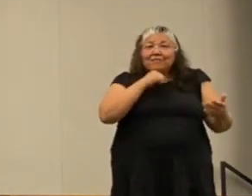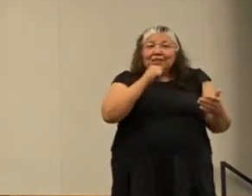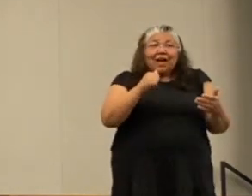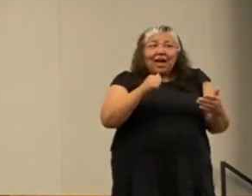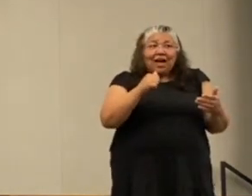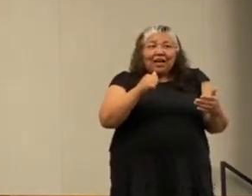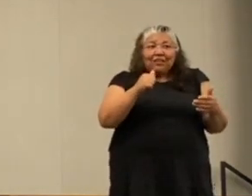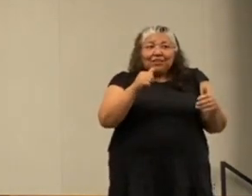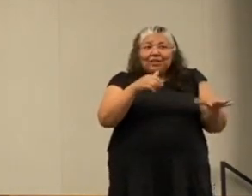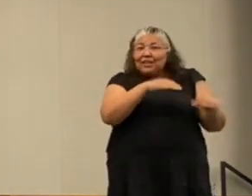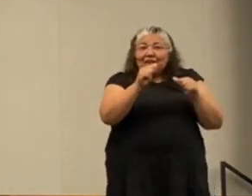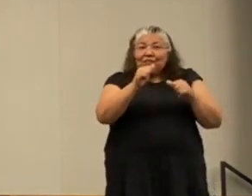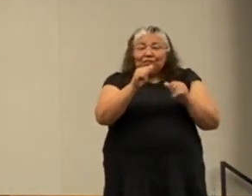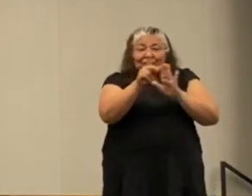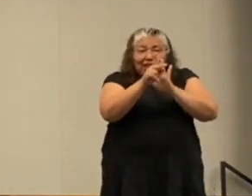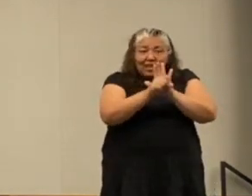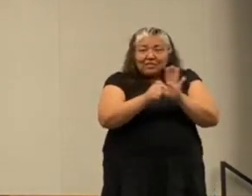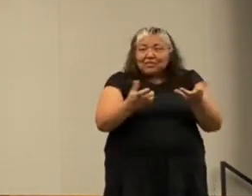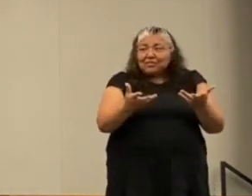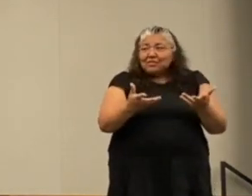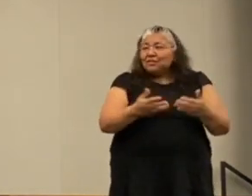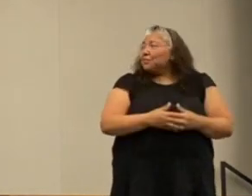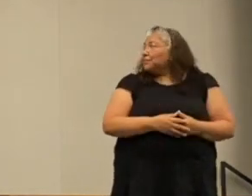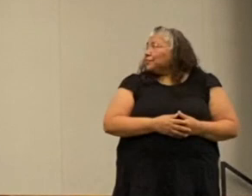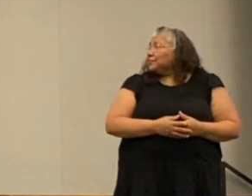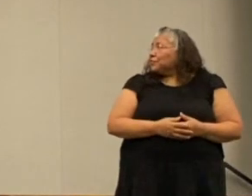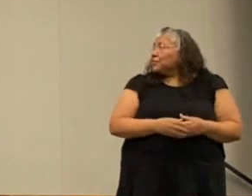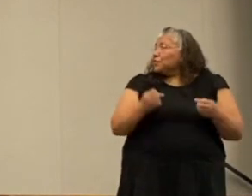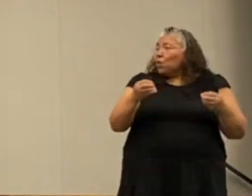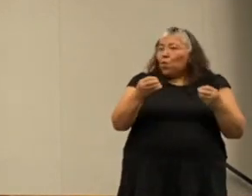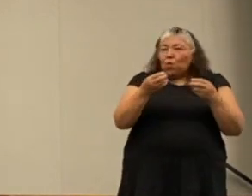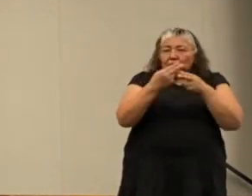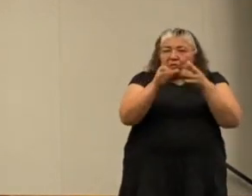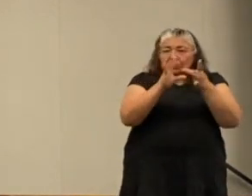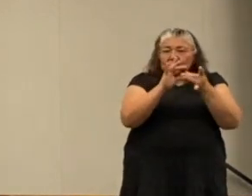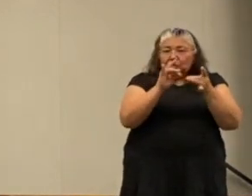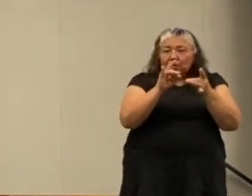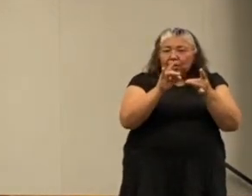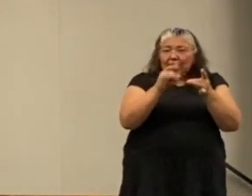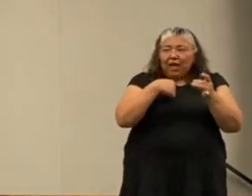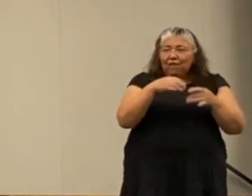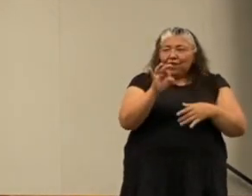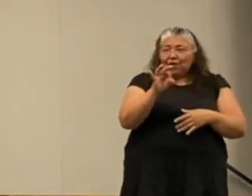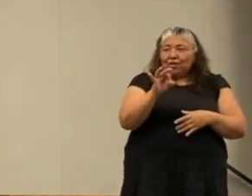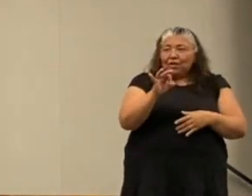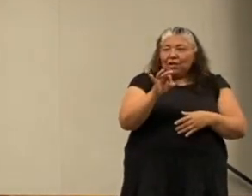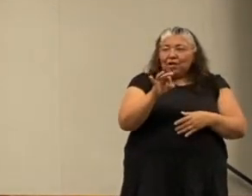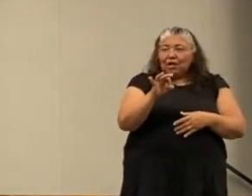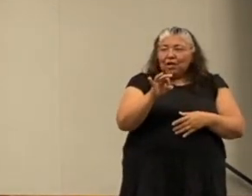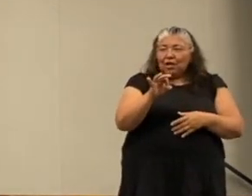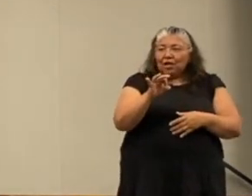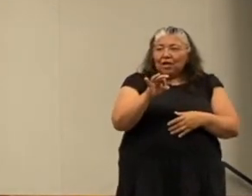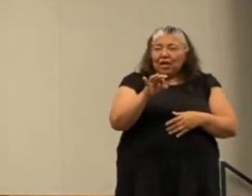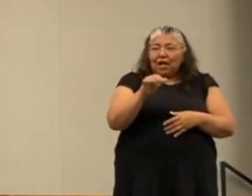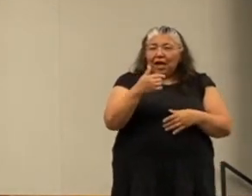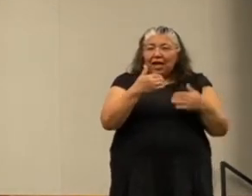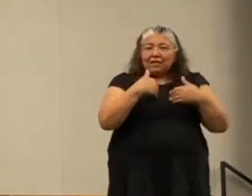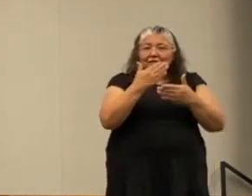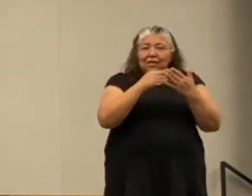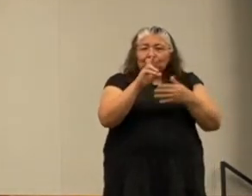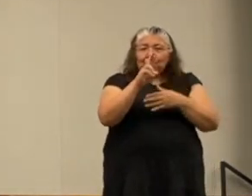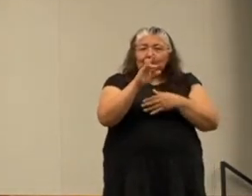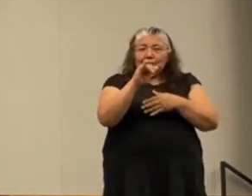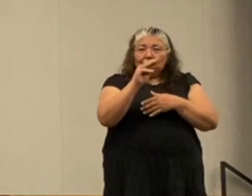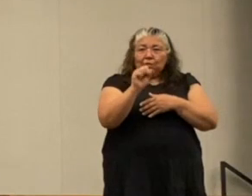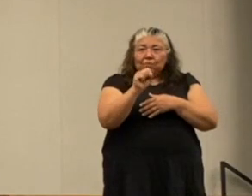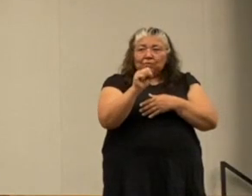left Kansas, man. I'm in Kansas. And so long story short, what I found out was that I put some rims on my car, but